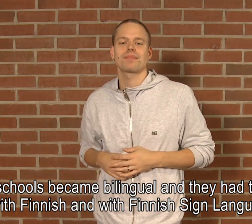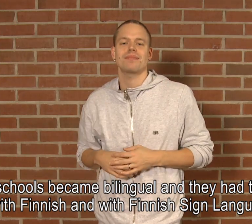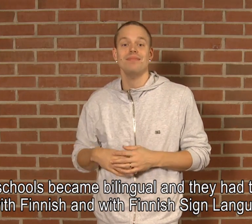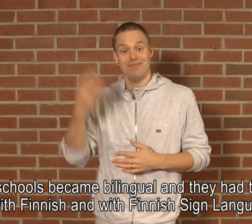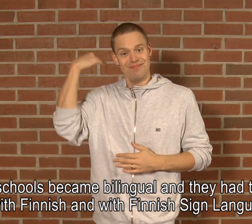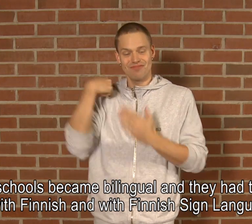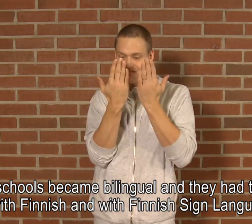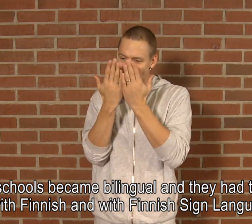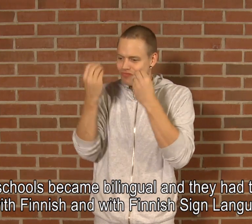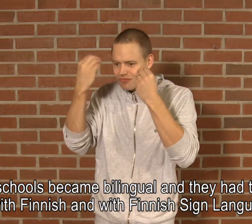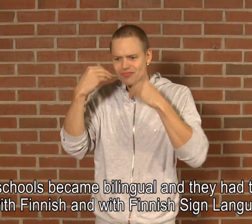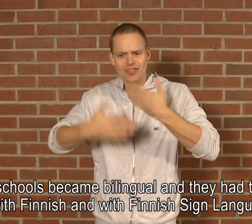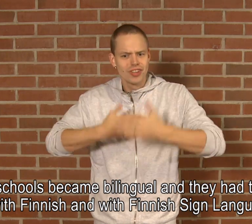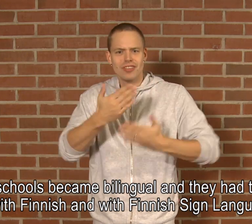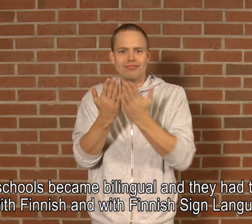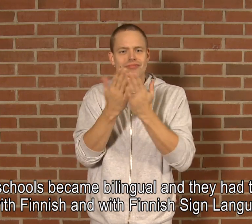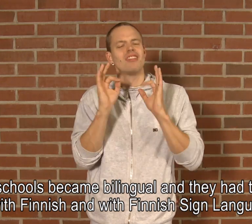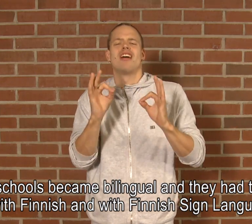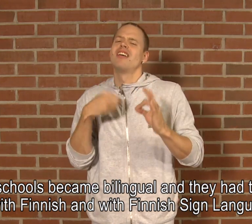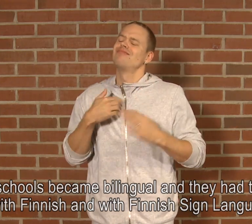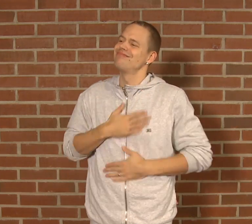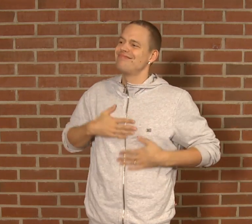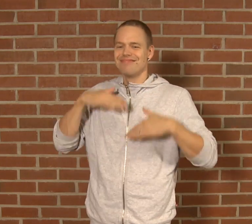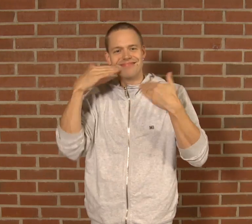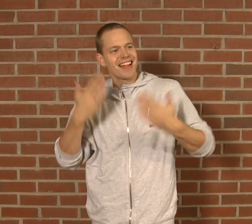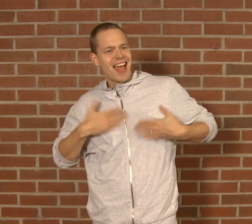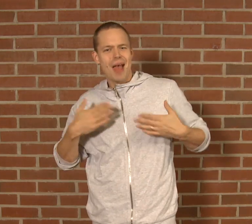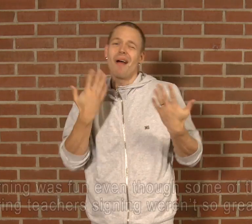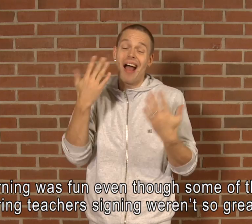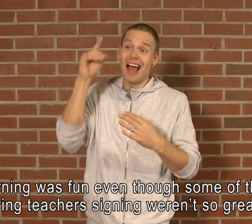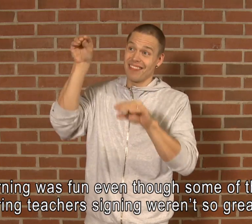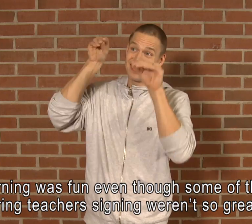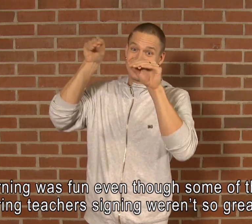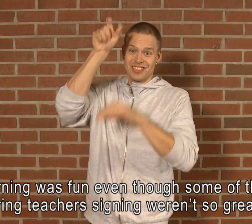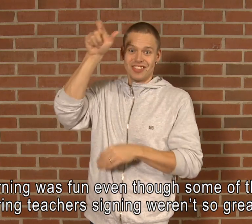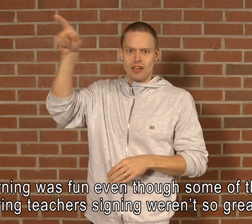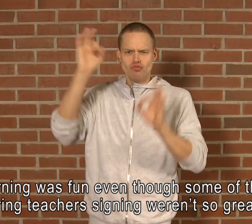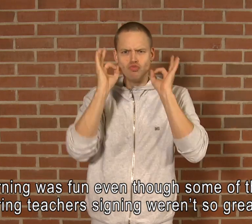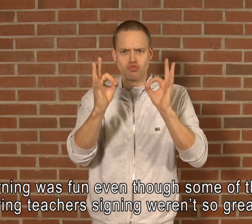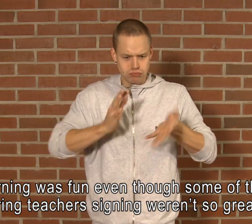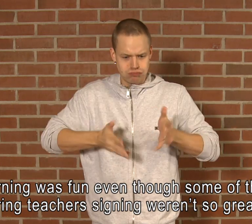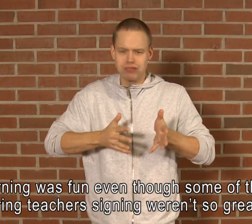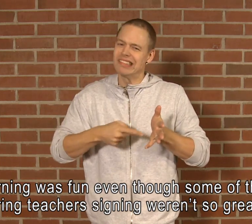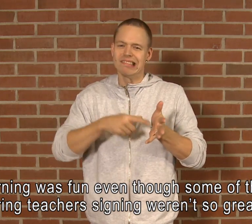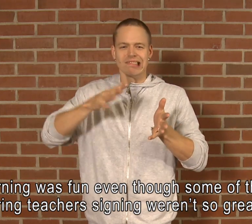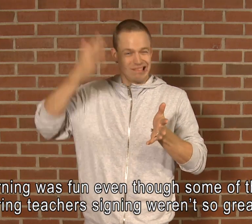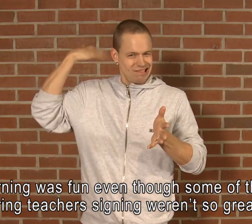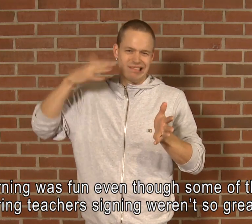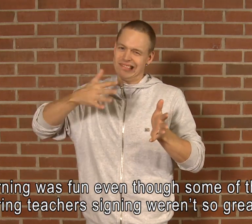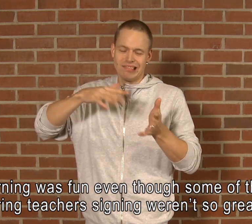I know you might be pissed off right about now I made it and you did it, gave you